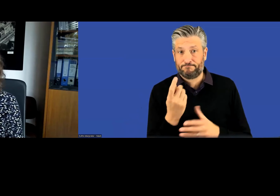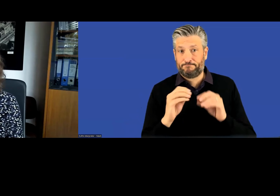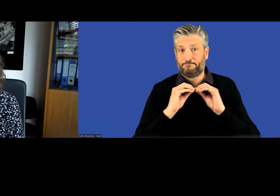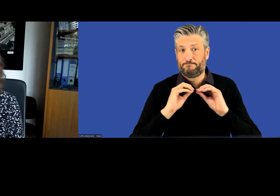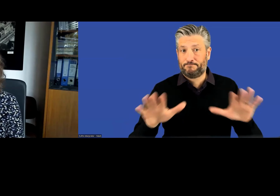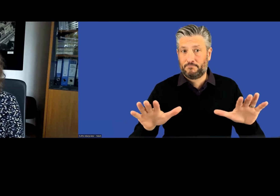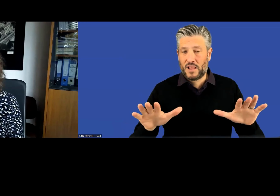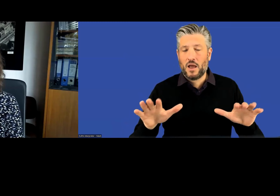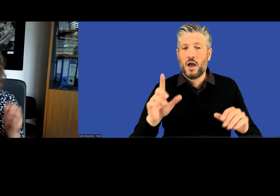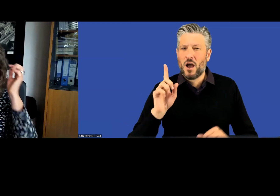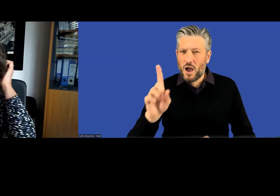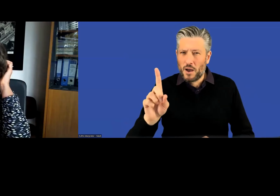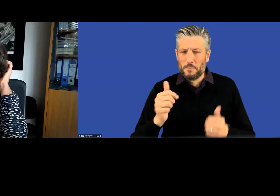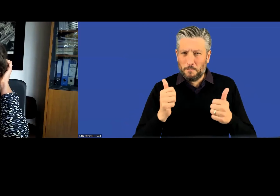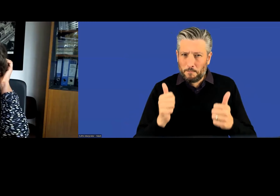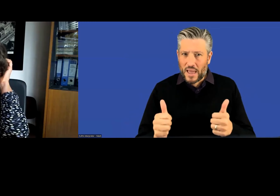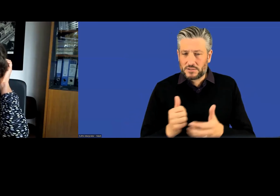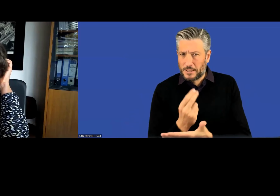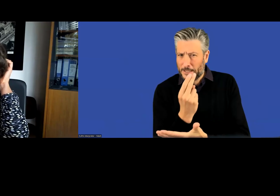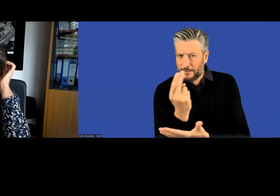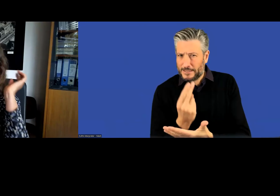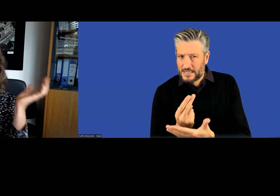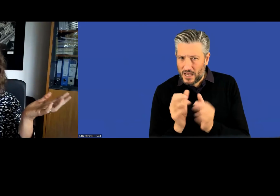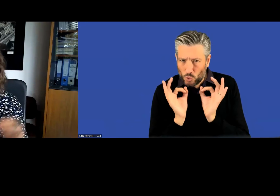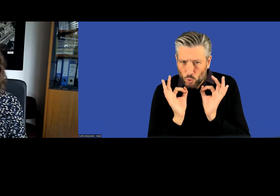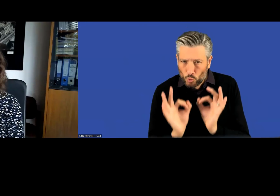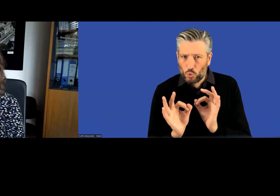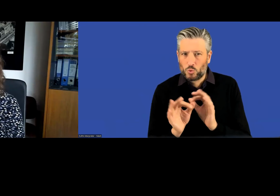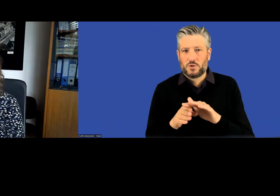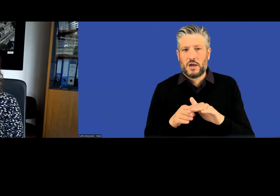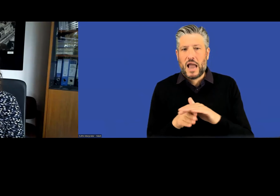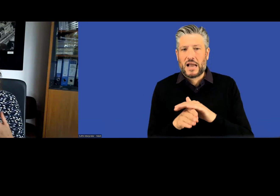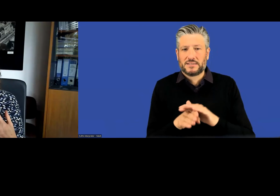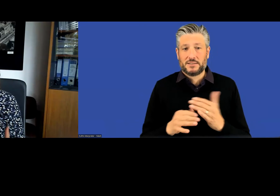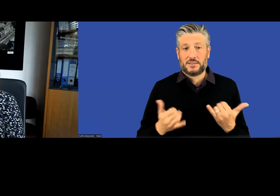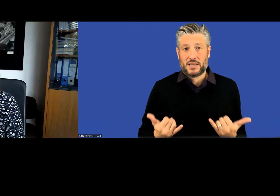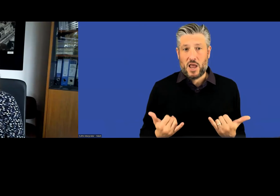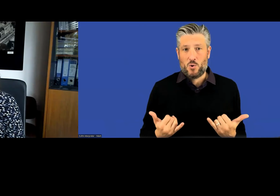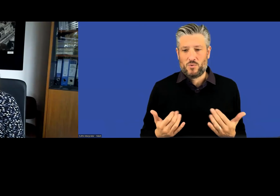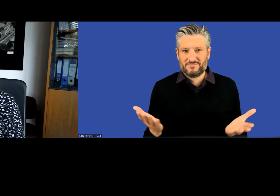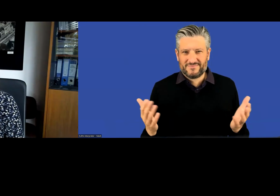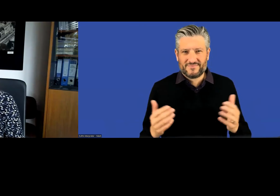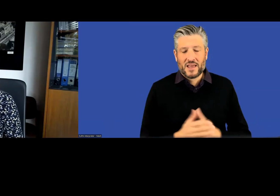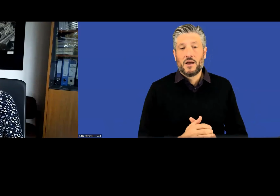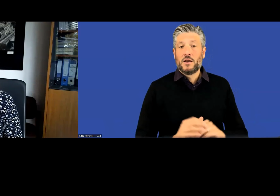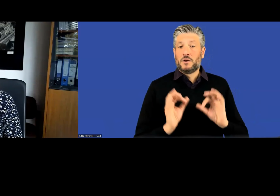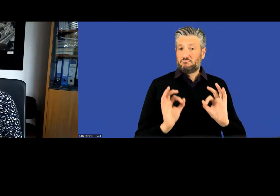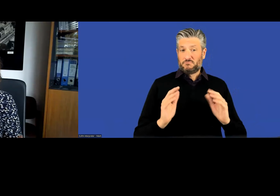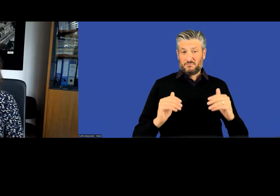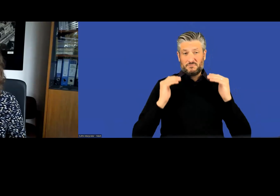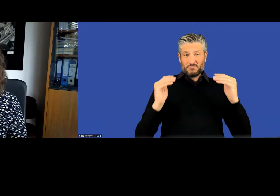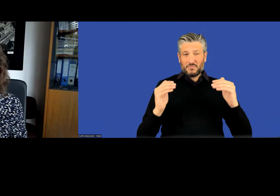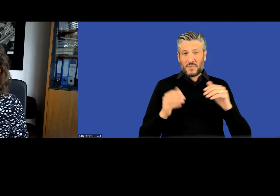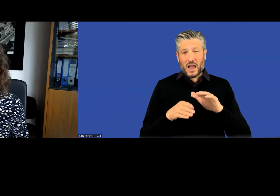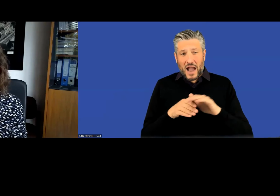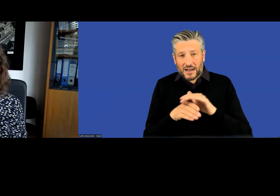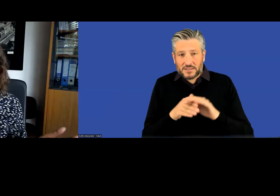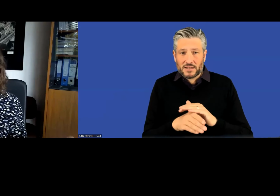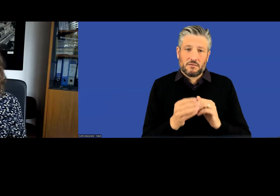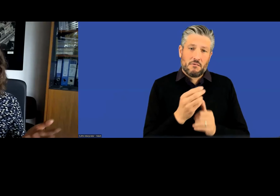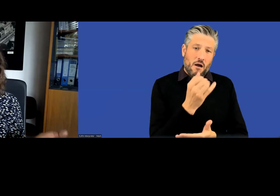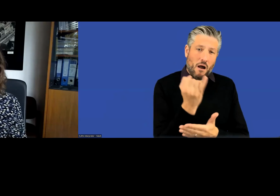from the beginning. So, to quote once again from the strategy on improving access to art and culture and